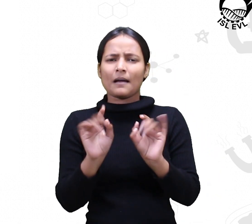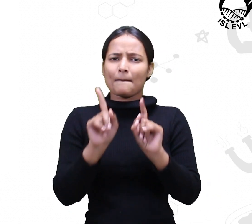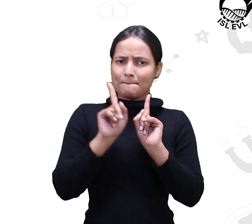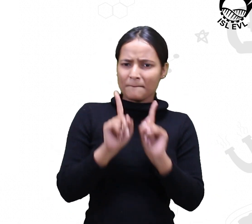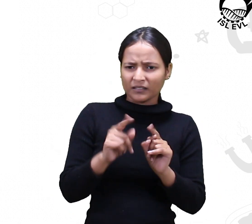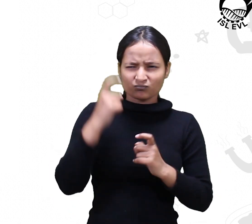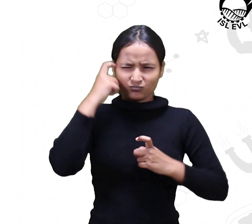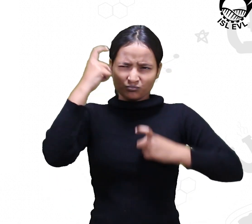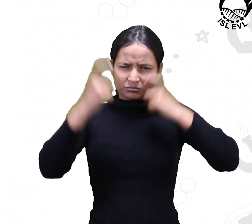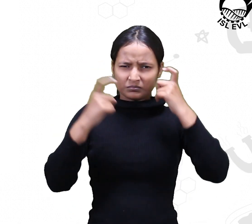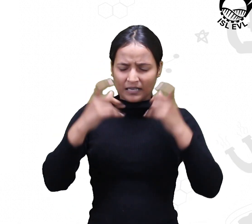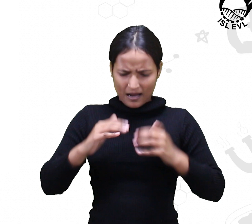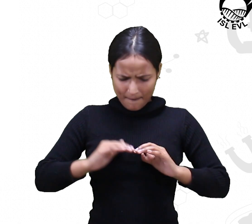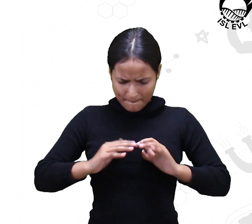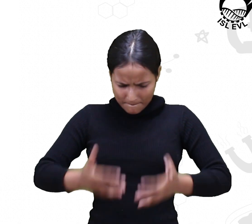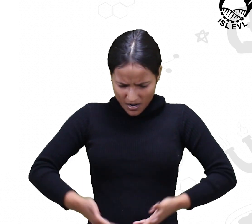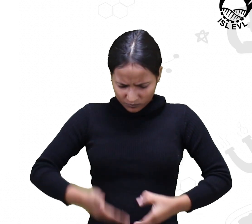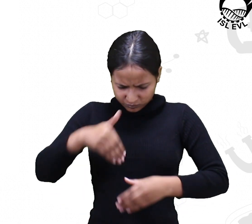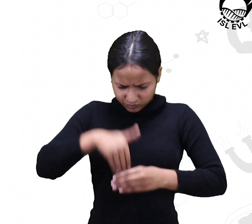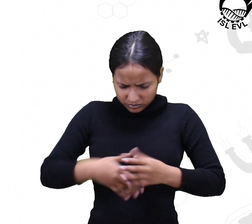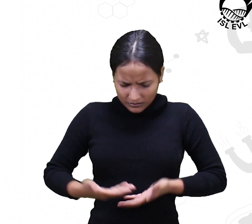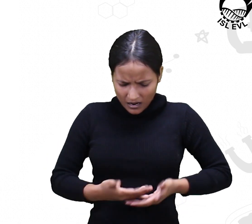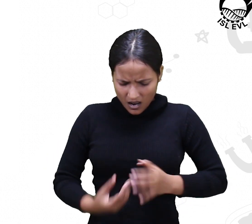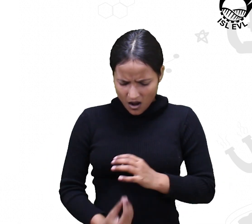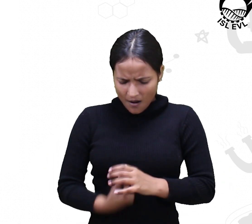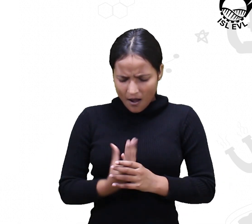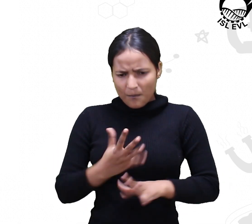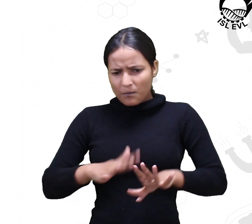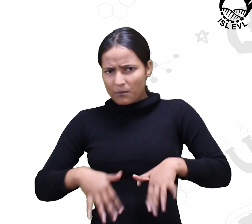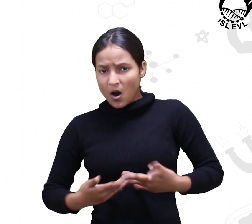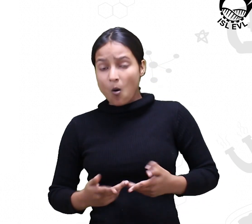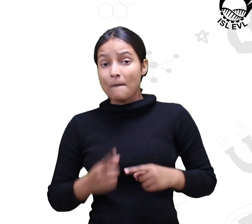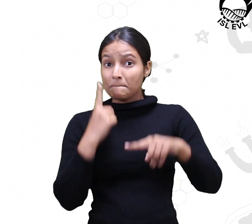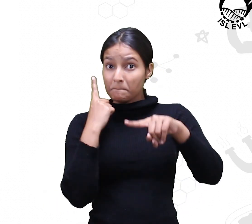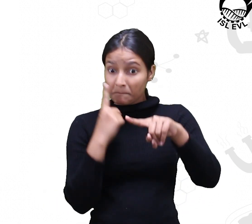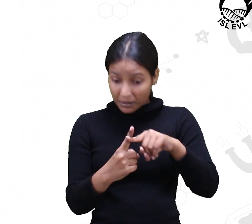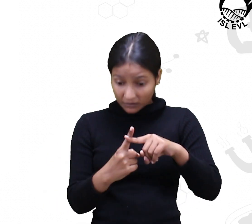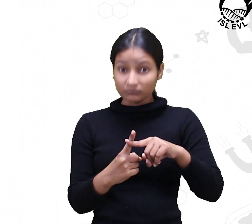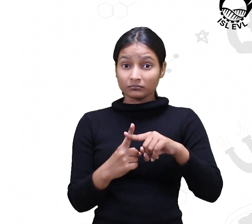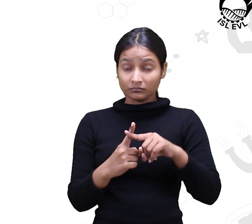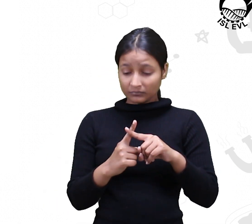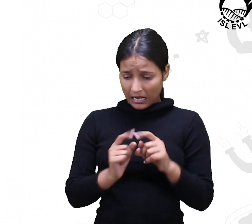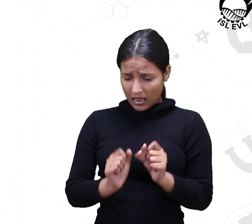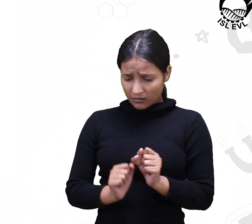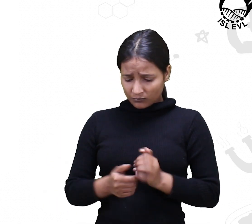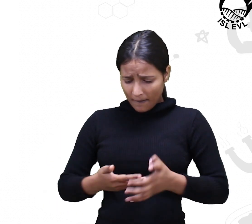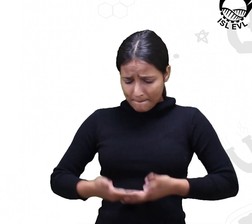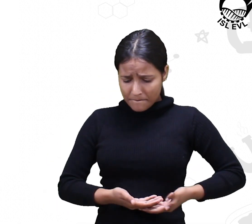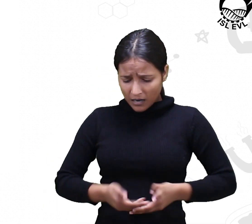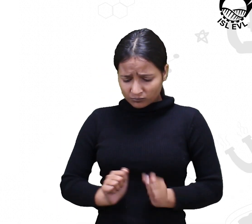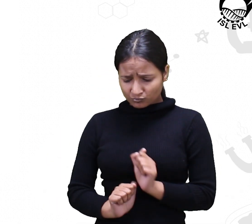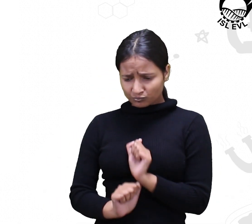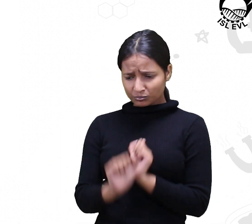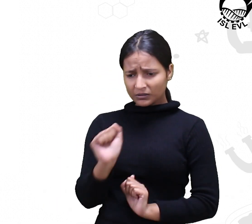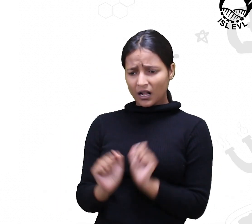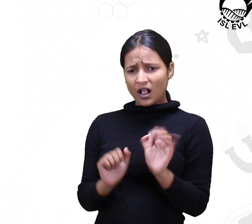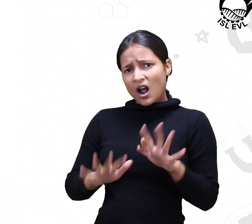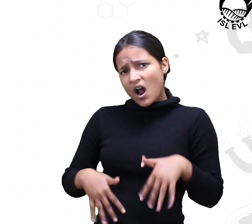babies develop. Why do babies kick in the womb was a question posed by one of our listeners from Class 9, Delhi